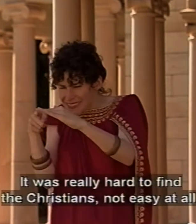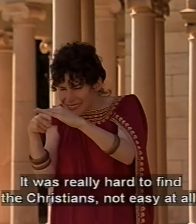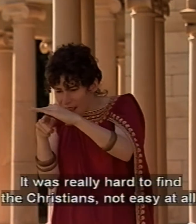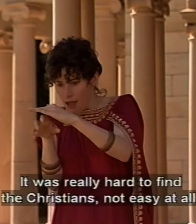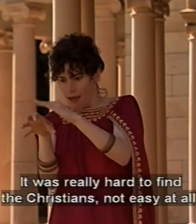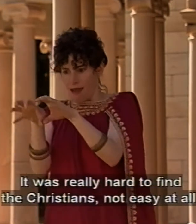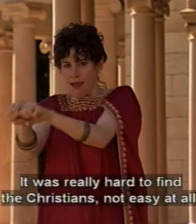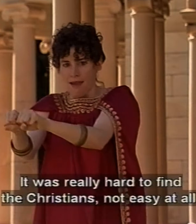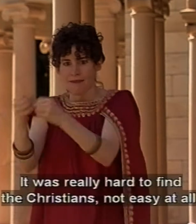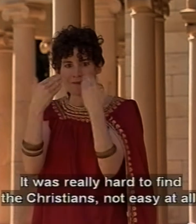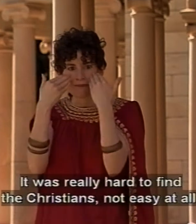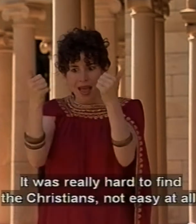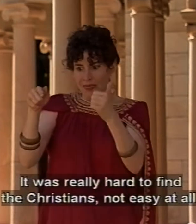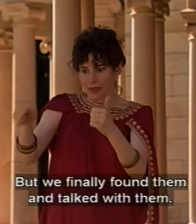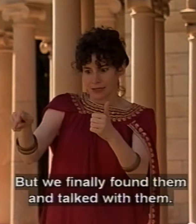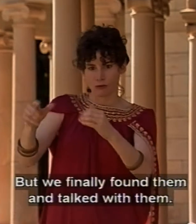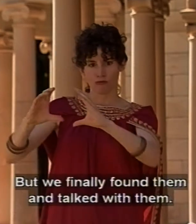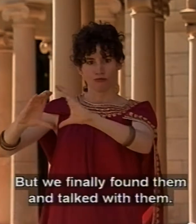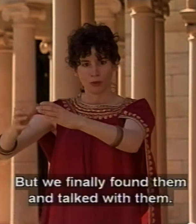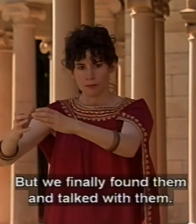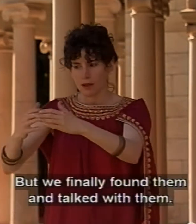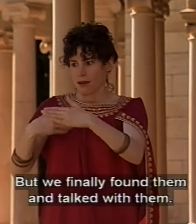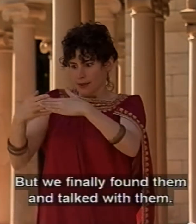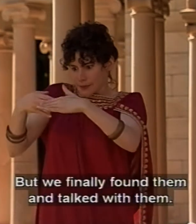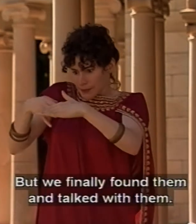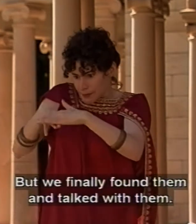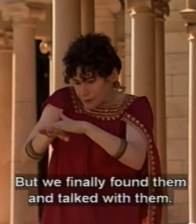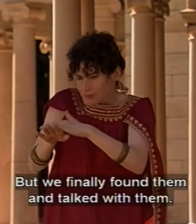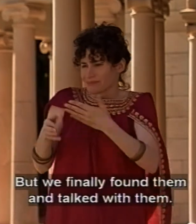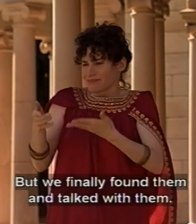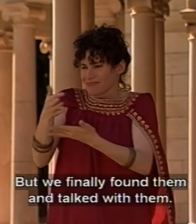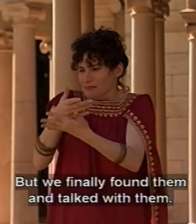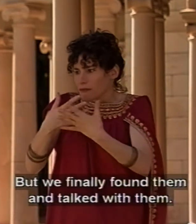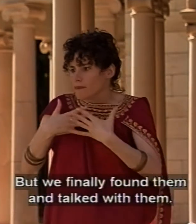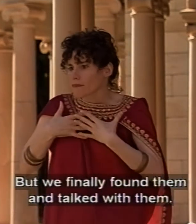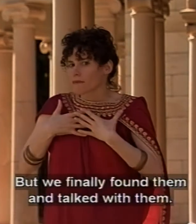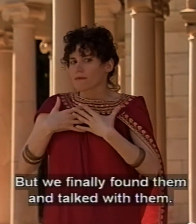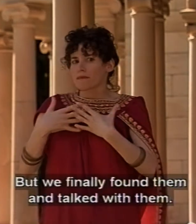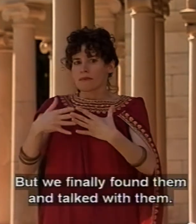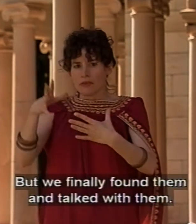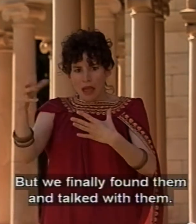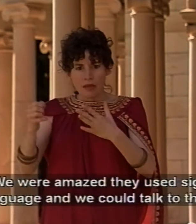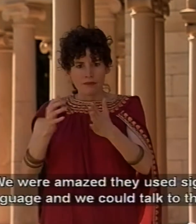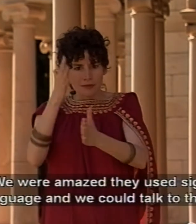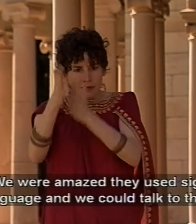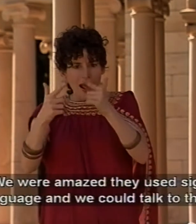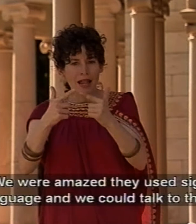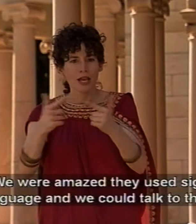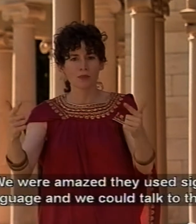lived, not easy at all. But we finally found them and went in and talked with them. We were amazed to find